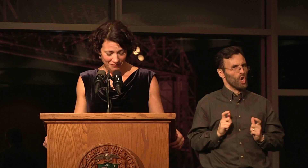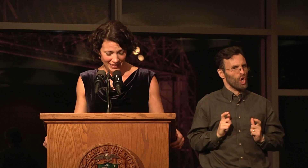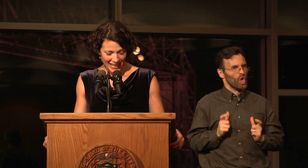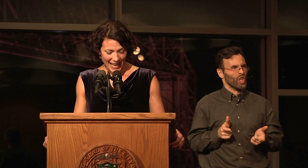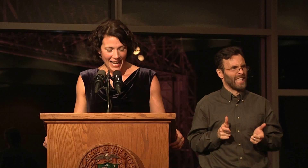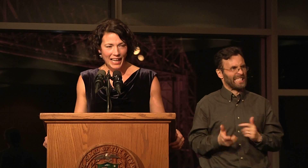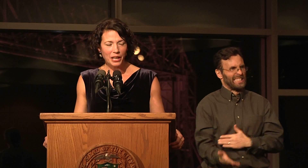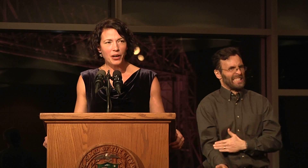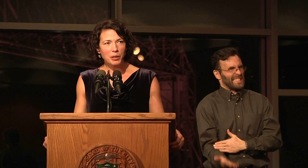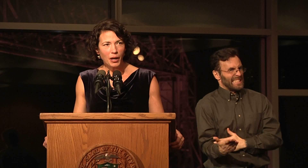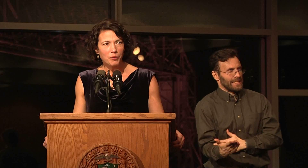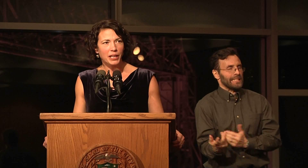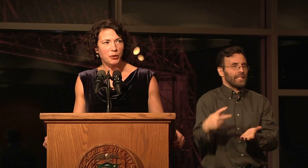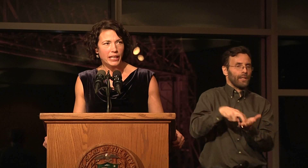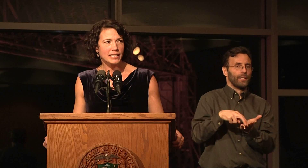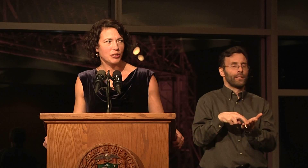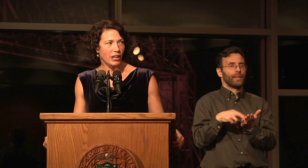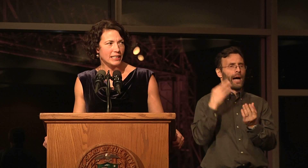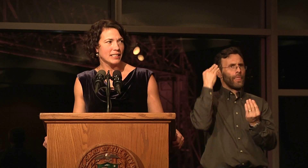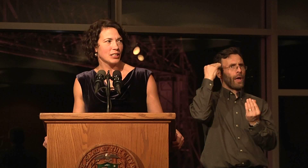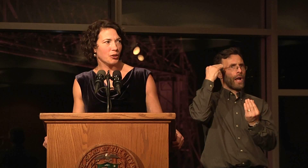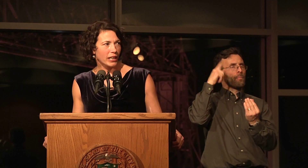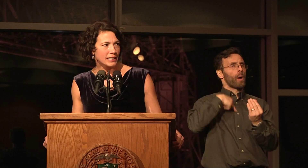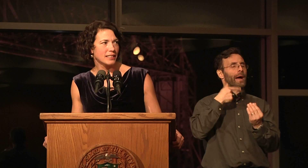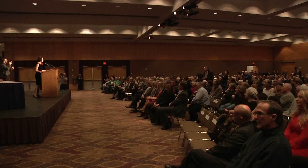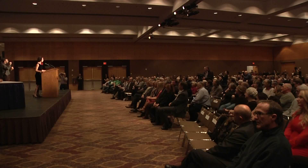early. And I thought about my